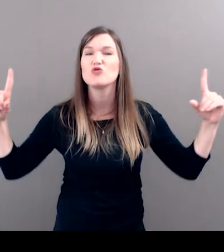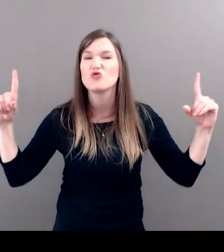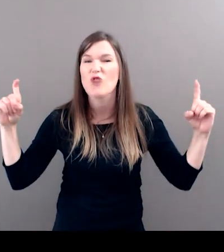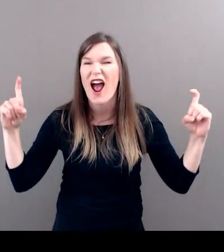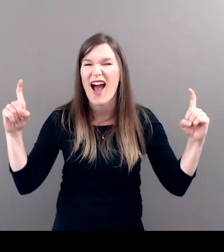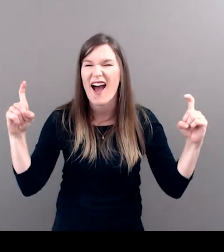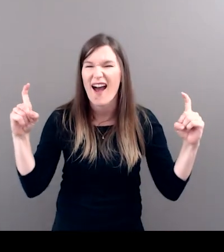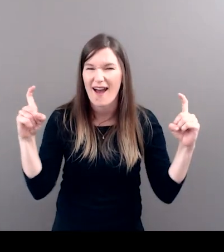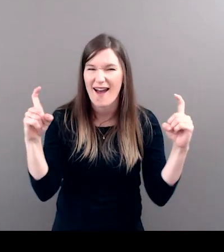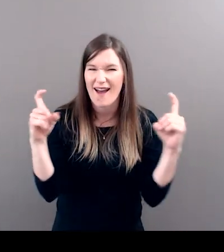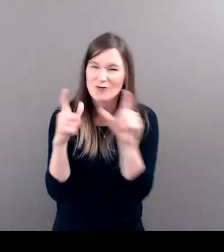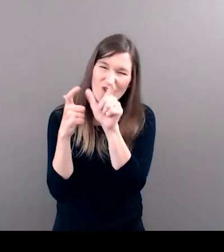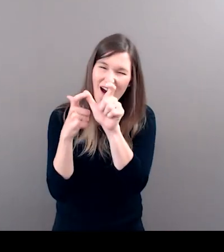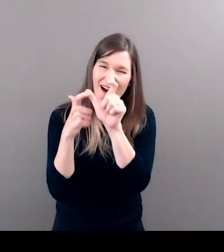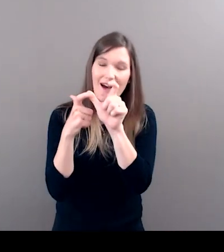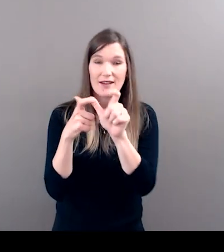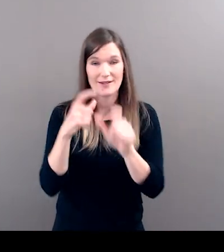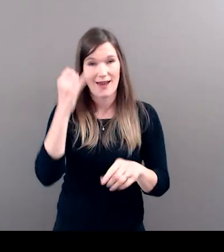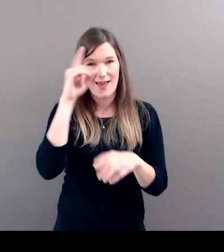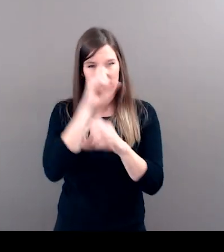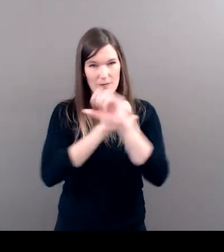ran and threw it in slow motion.